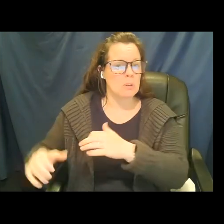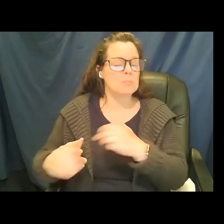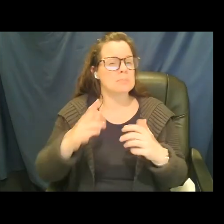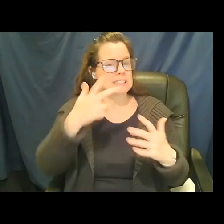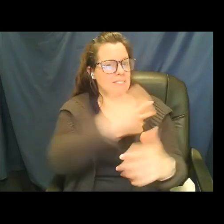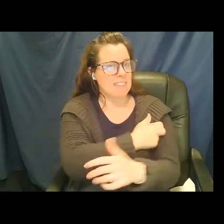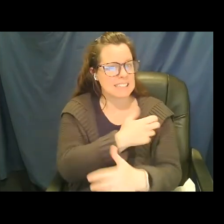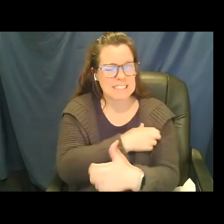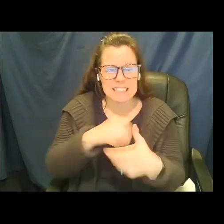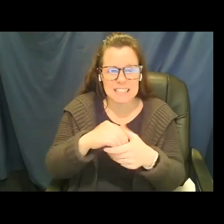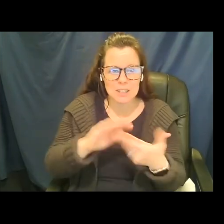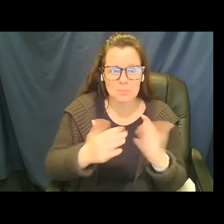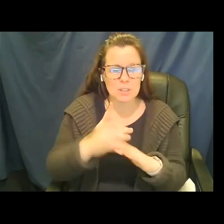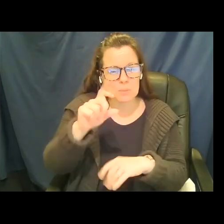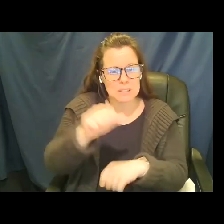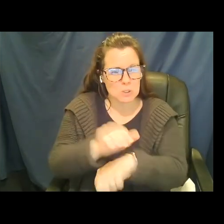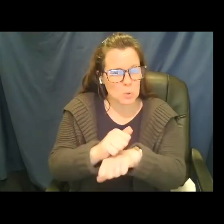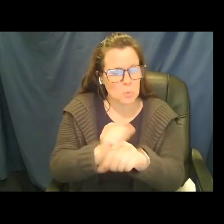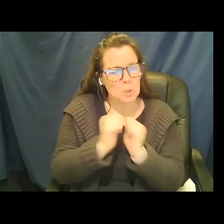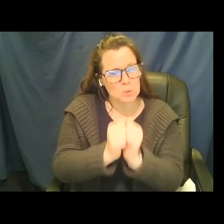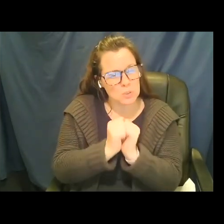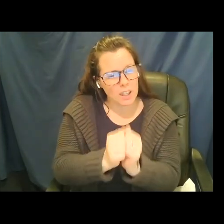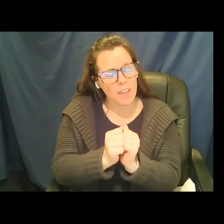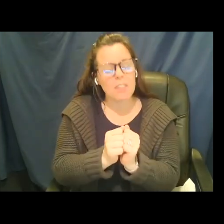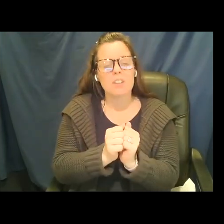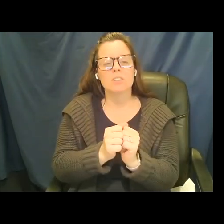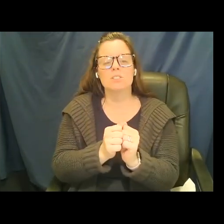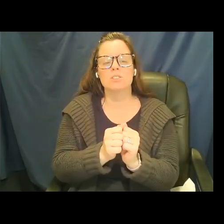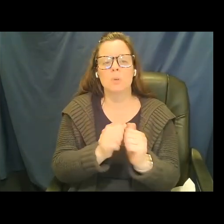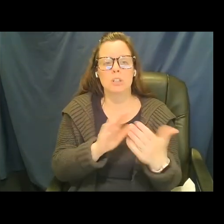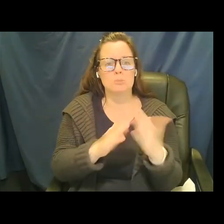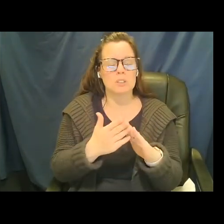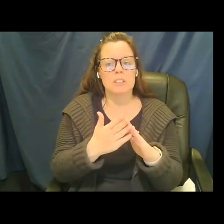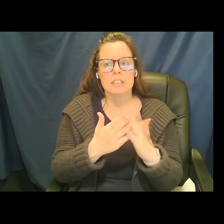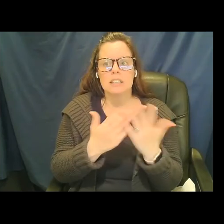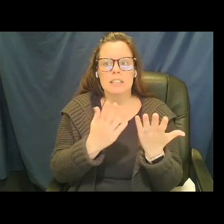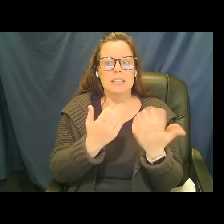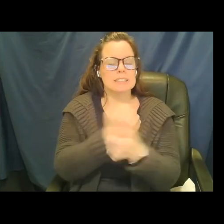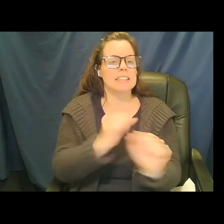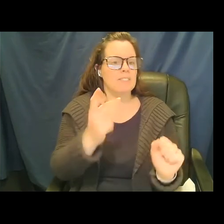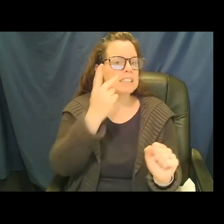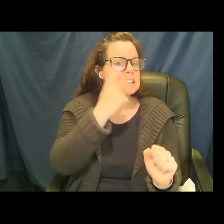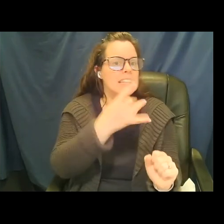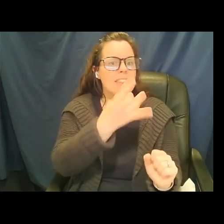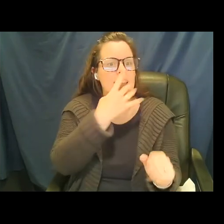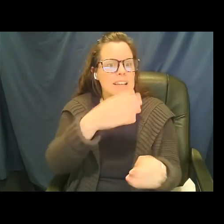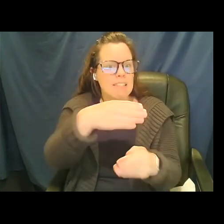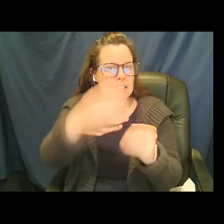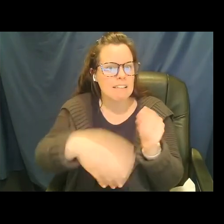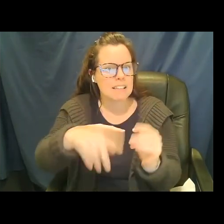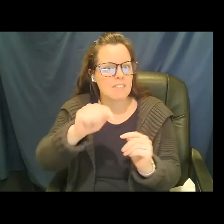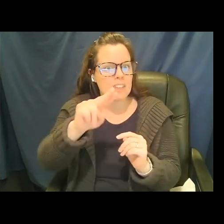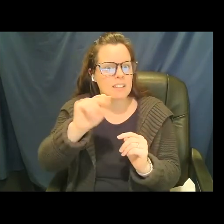need to work together to bring our community safely towards the light at the end of the pandemic tunnel.